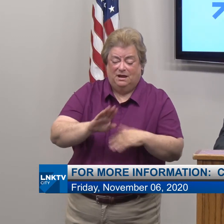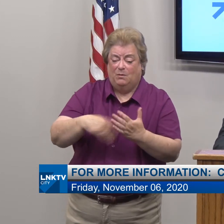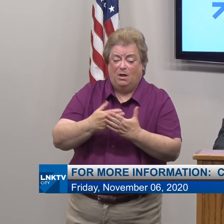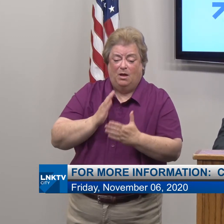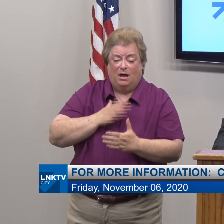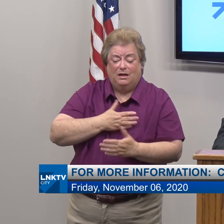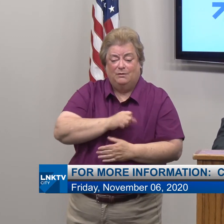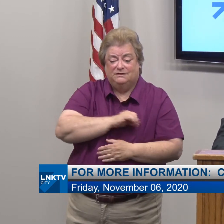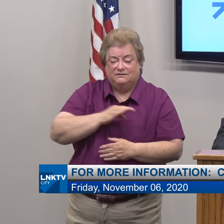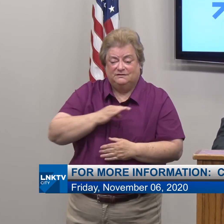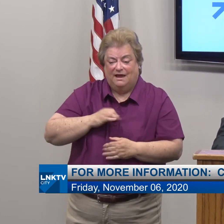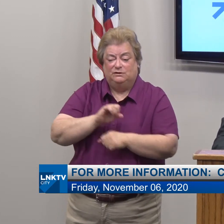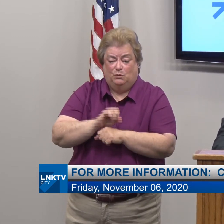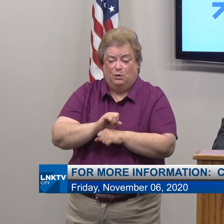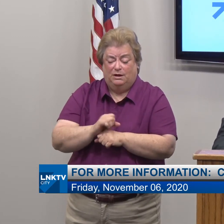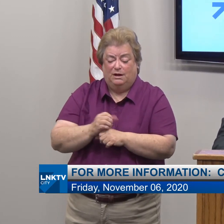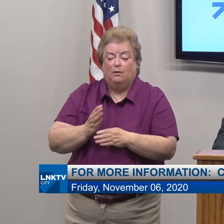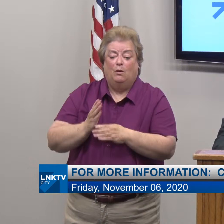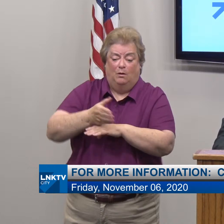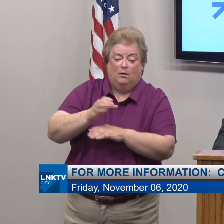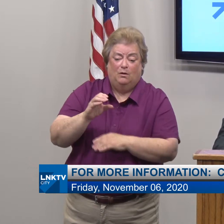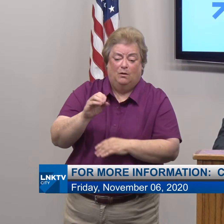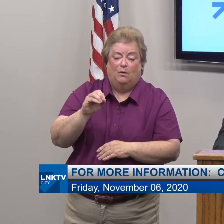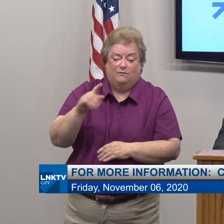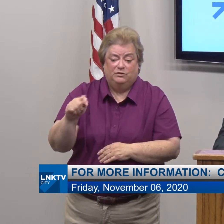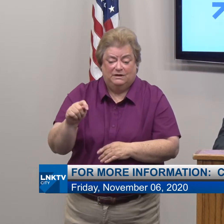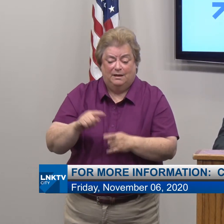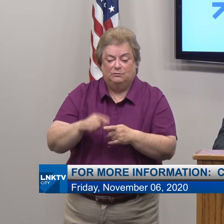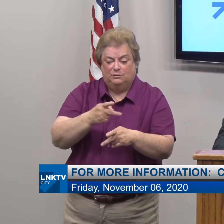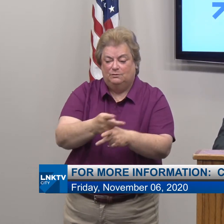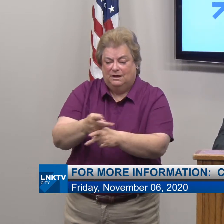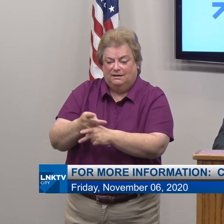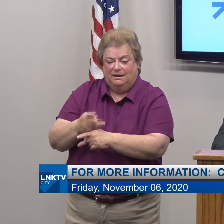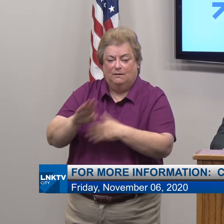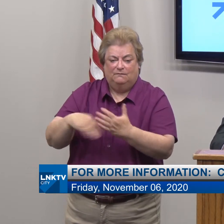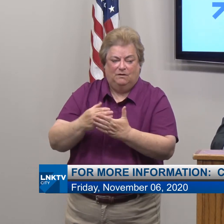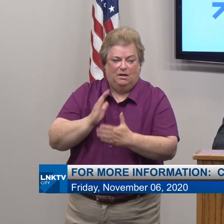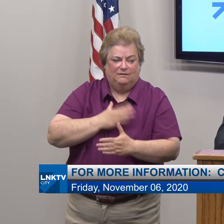pulling extra shifts and working overtime to take care of patients.